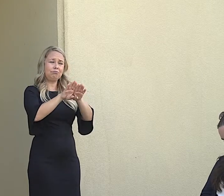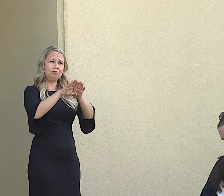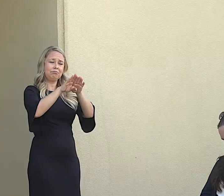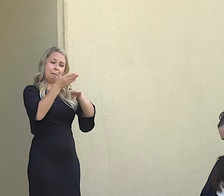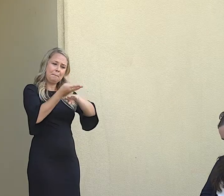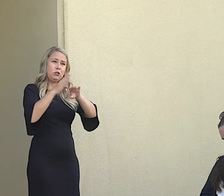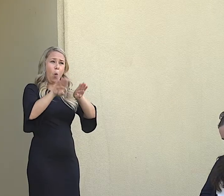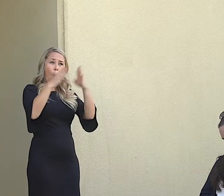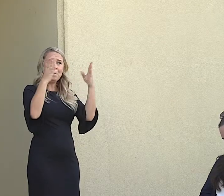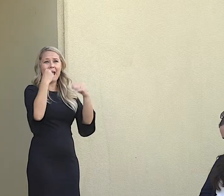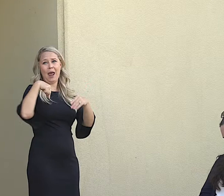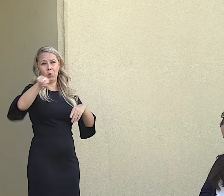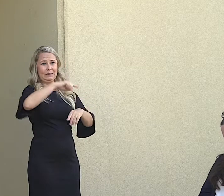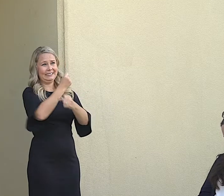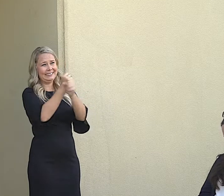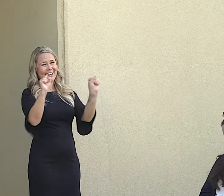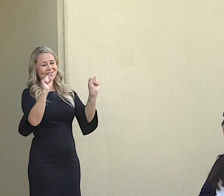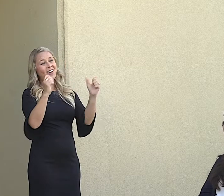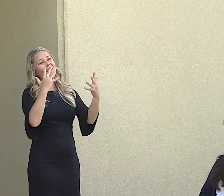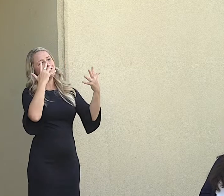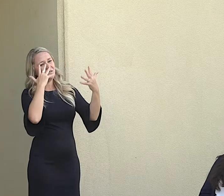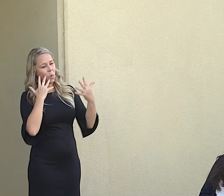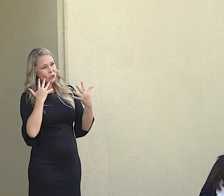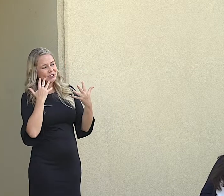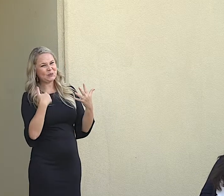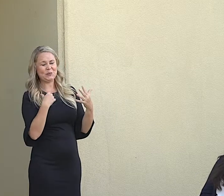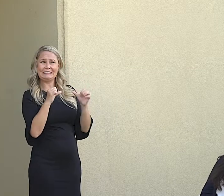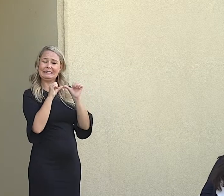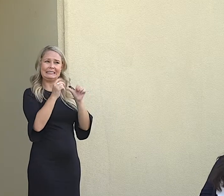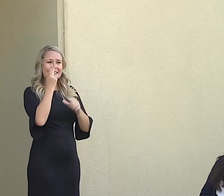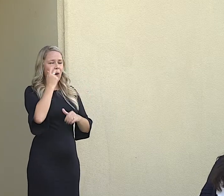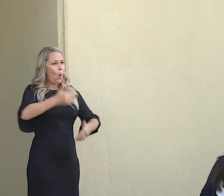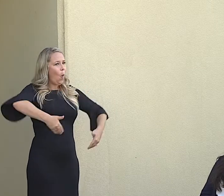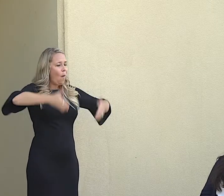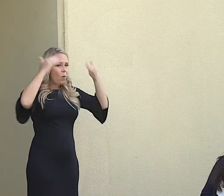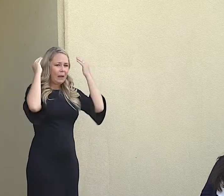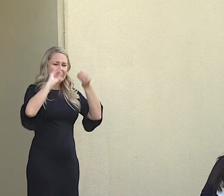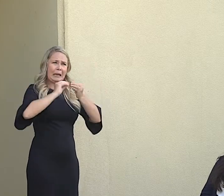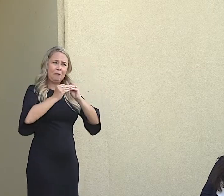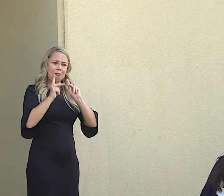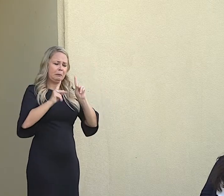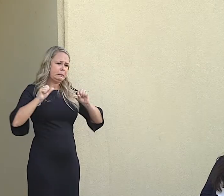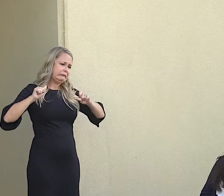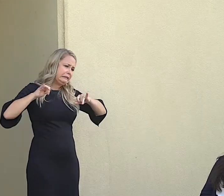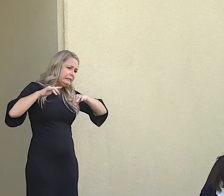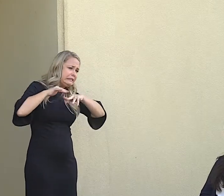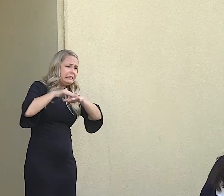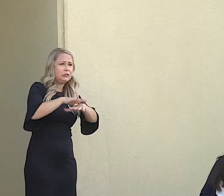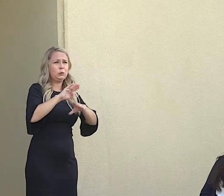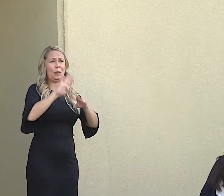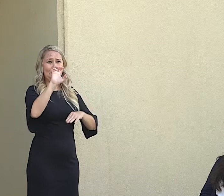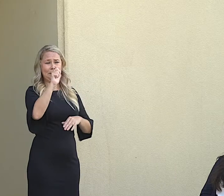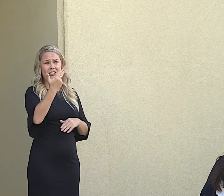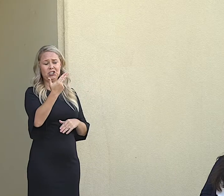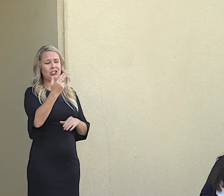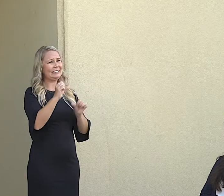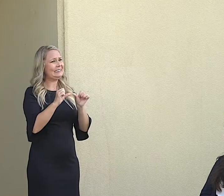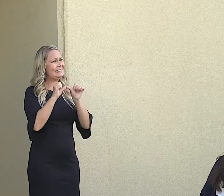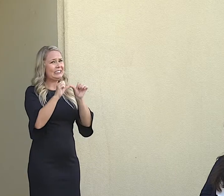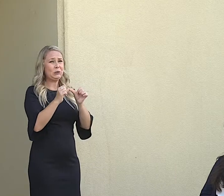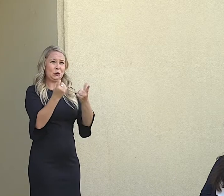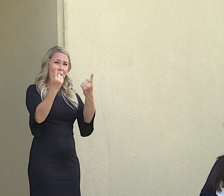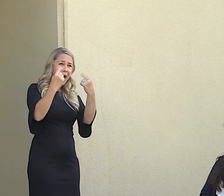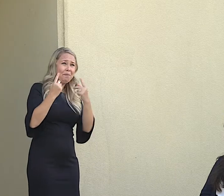safe. Unfortunately, we continue to see an overwhelming number of individuals that were using the beaches continue to